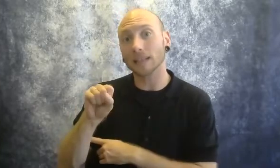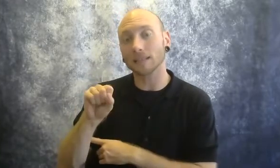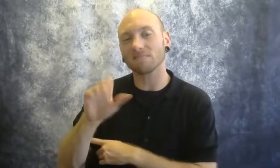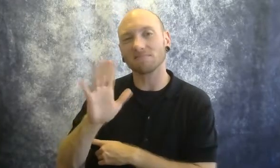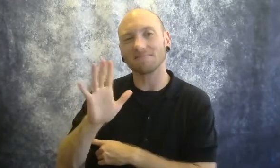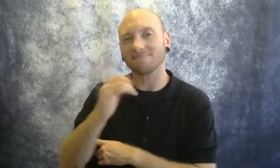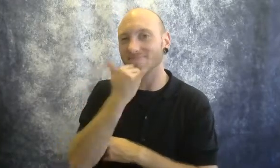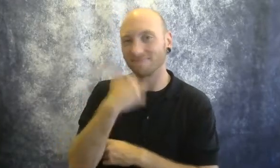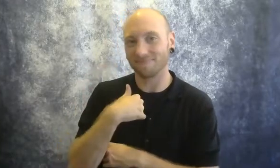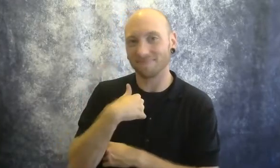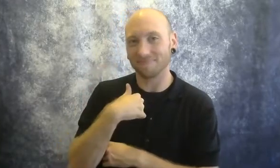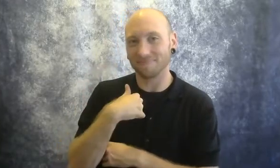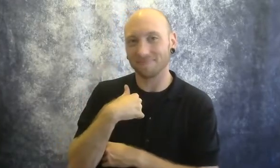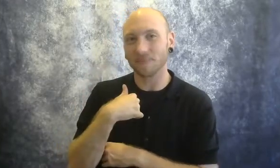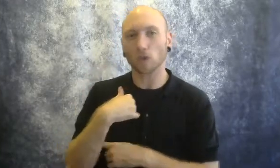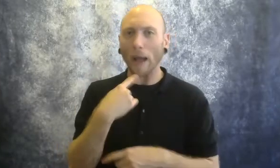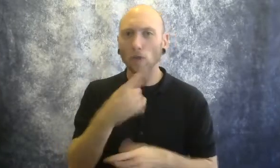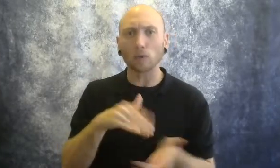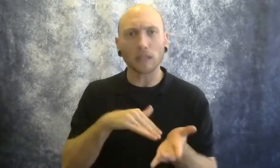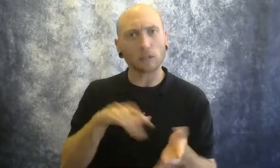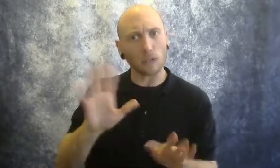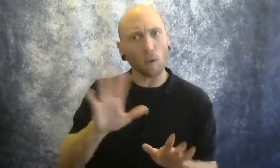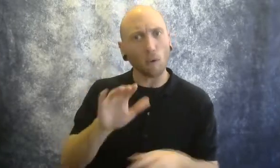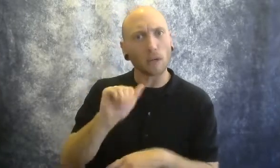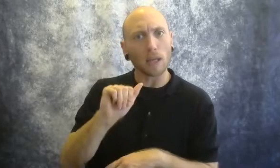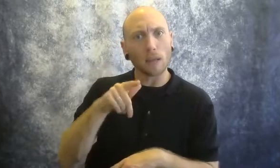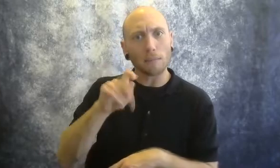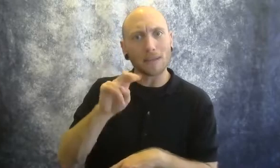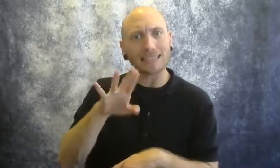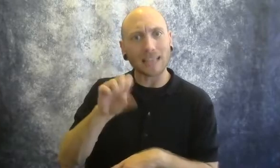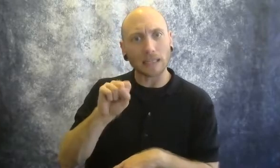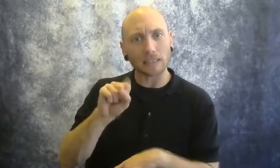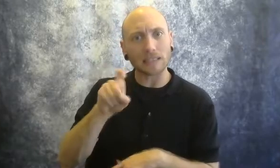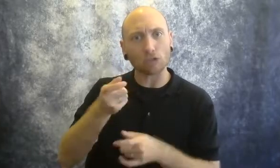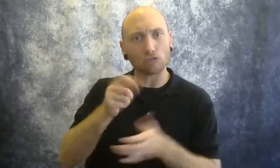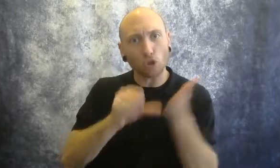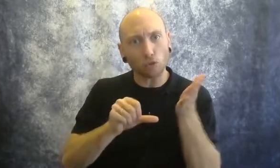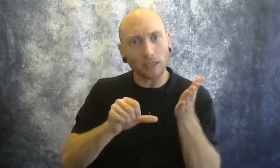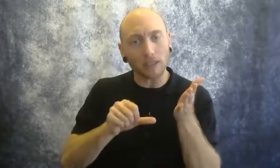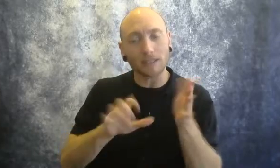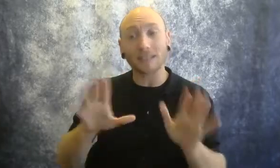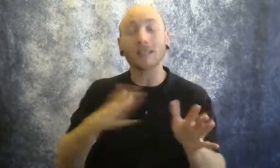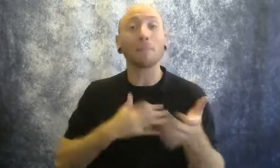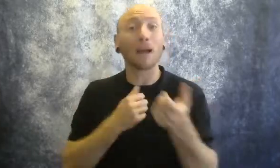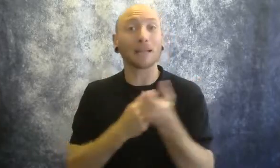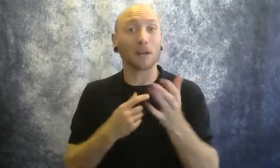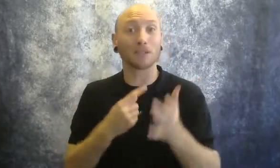had a huge mass. I'm saying she has appendicitis, you need to operate and blah, blah, blah, blah, blah. Well, God knows,